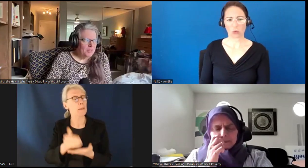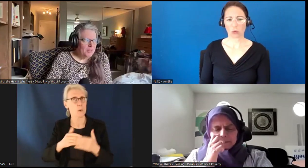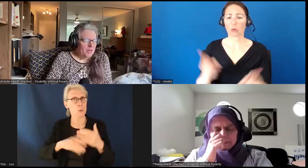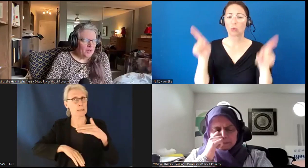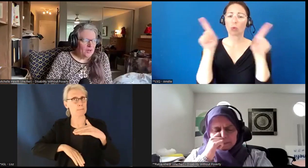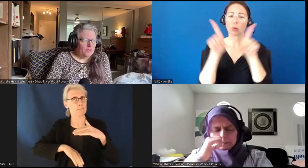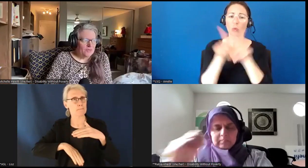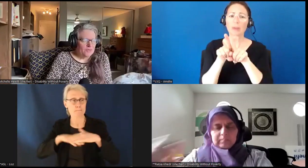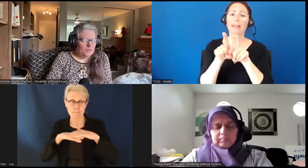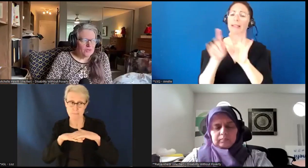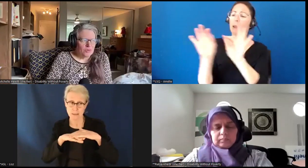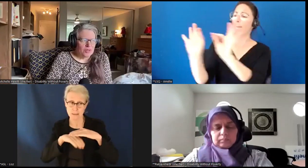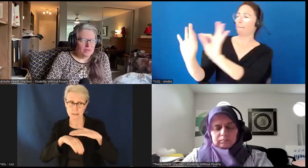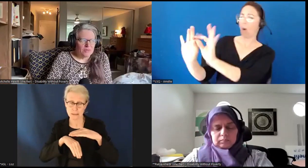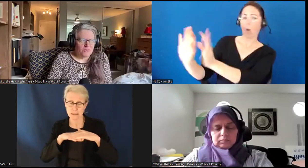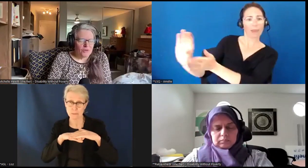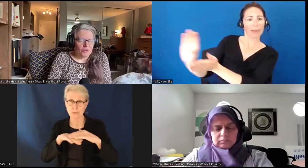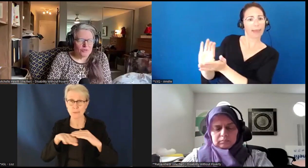maximum of